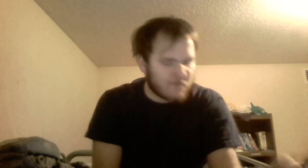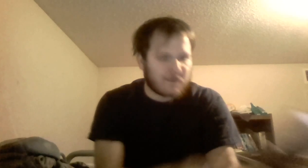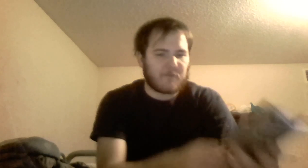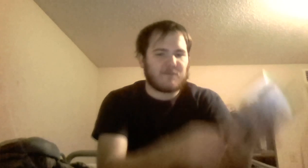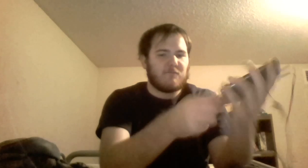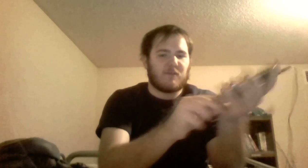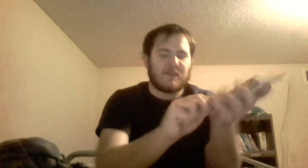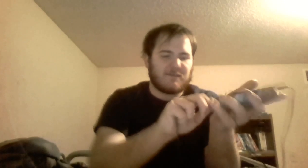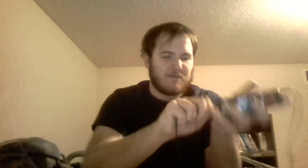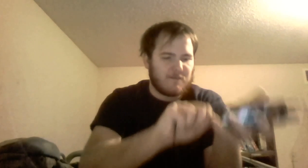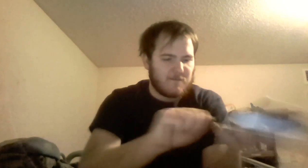Wait.